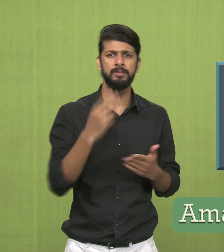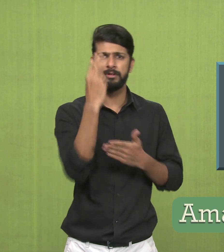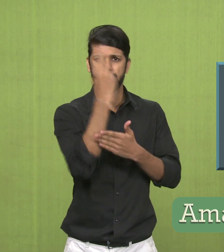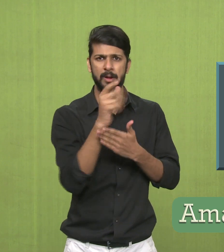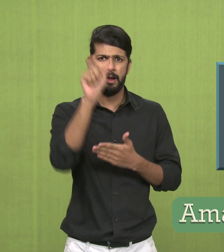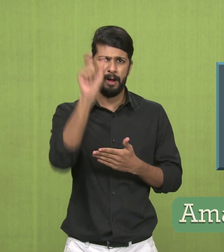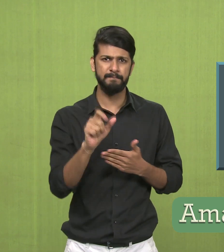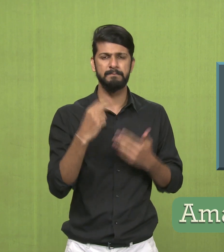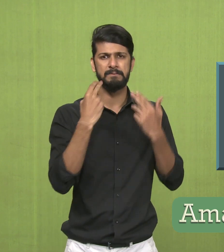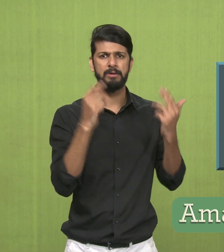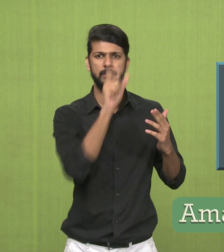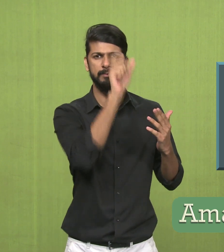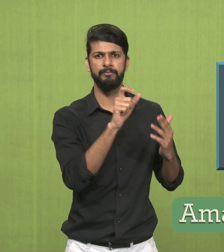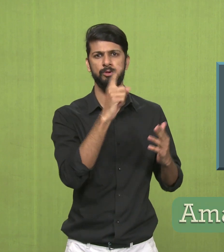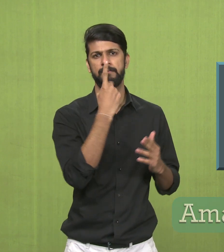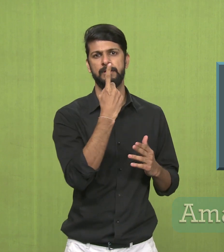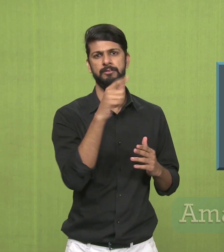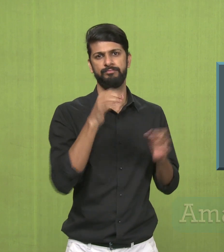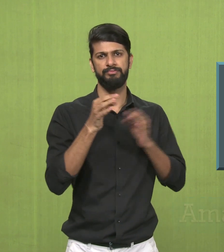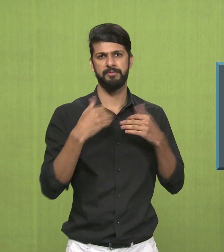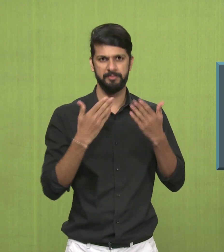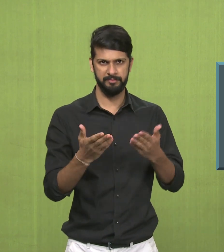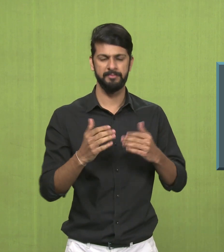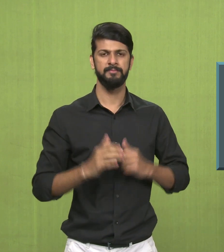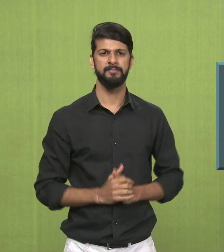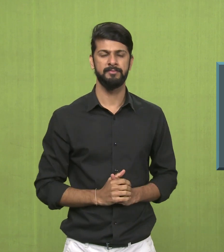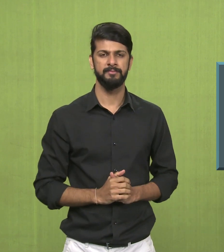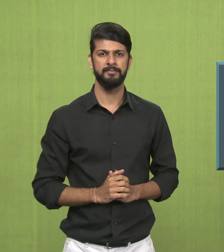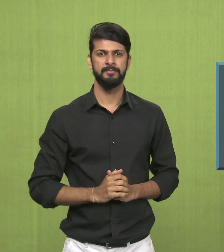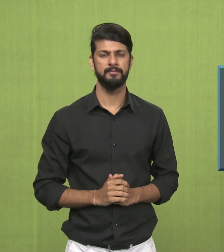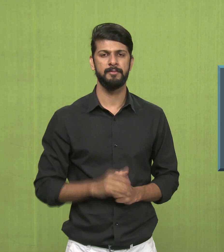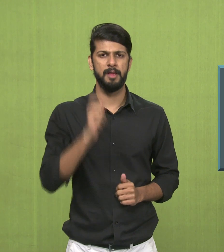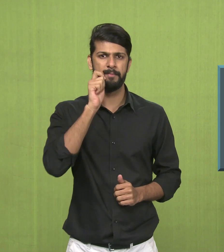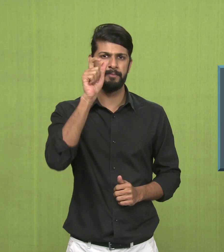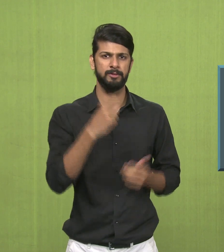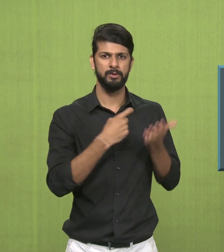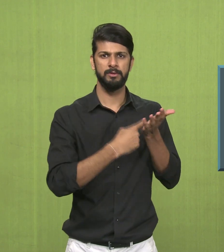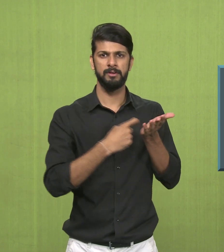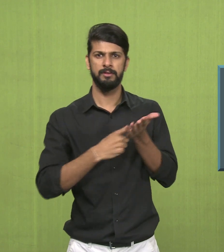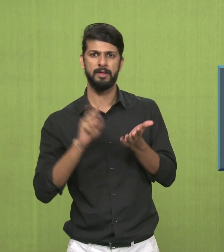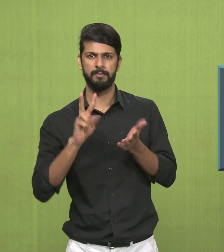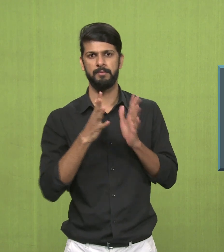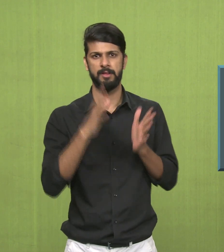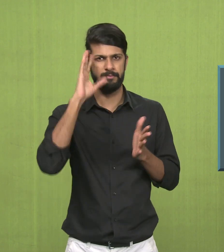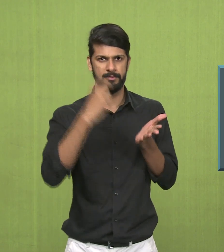Now we will discuss about the first painter and his painting. This is Raja Ravi Varma, the famous